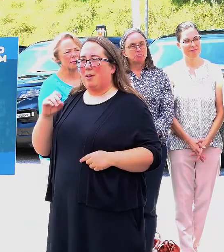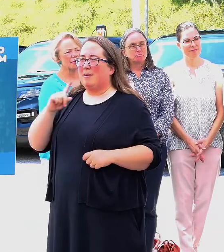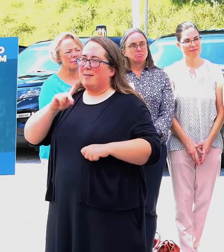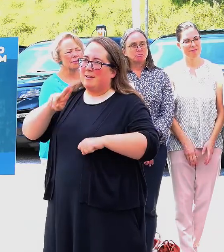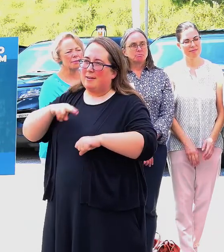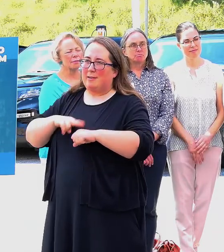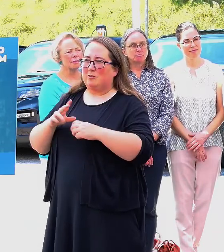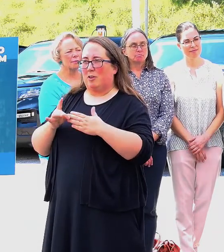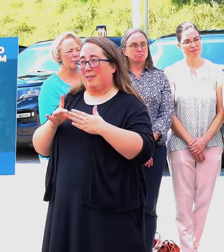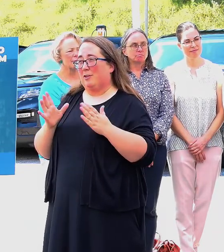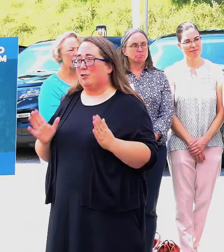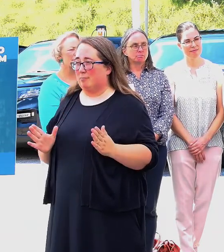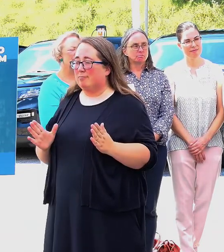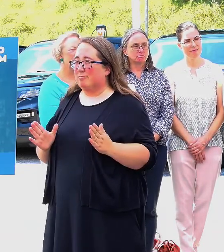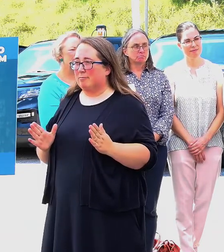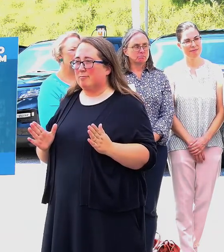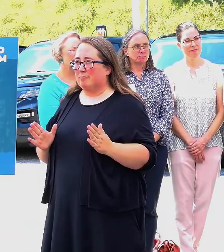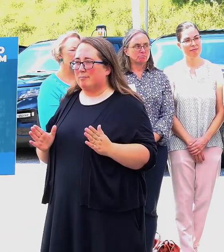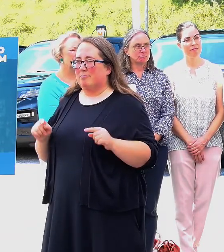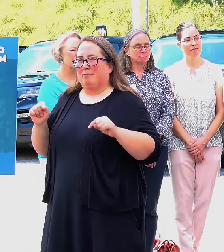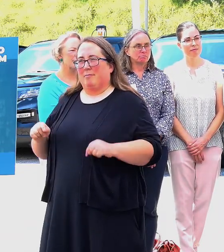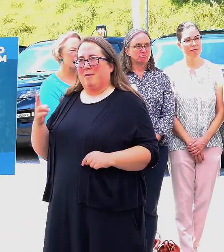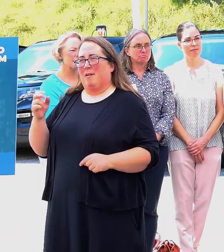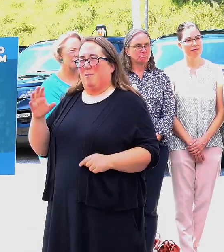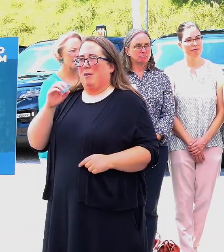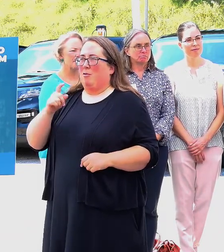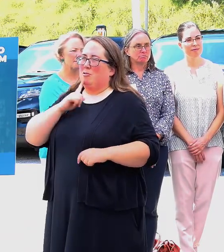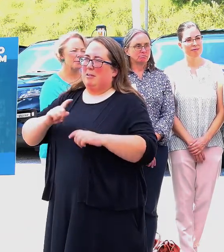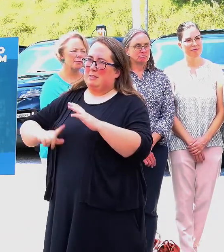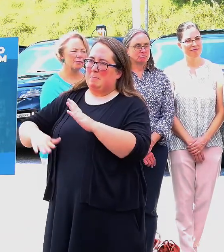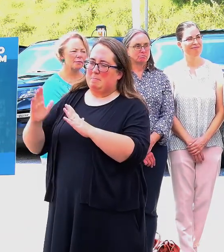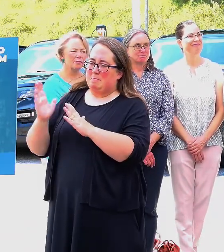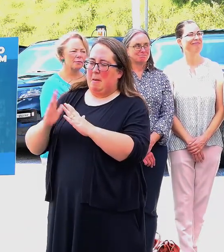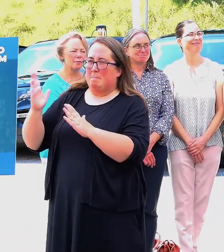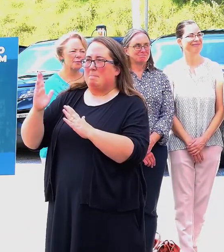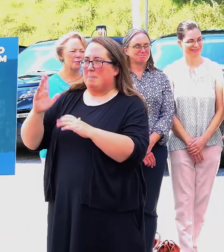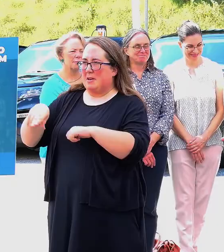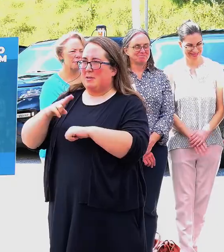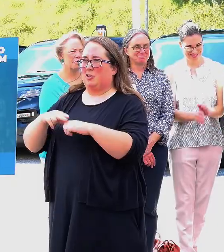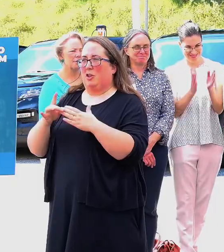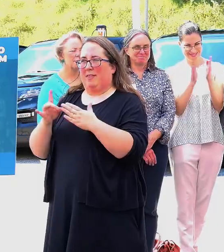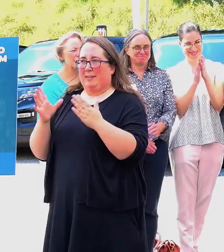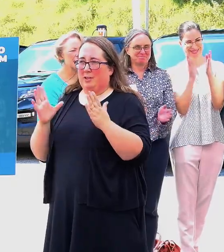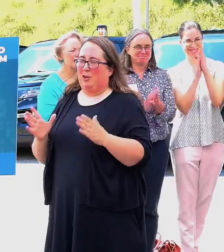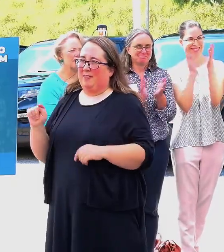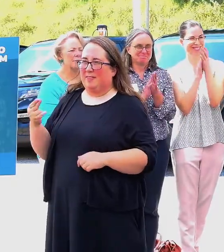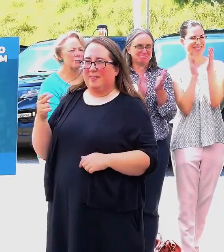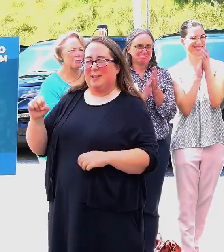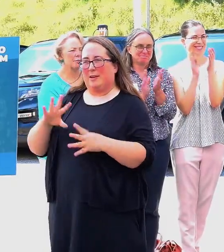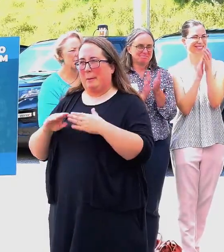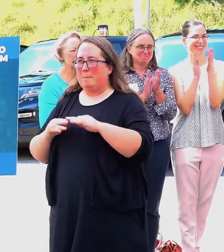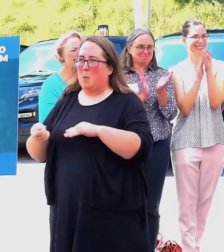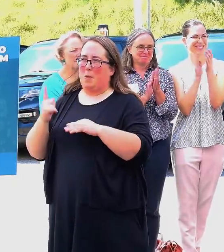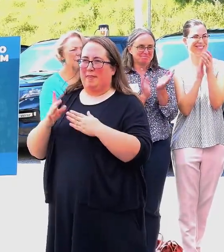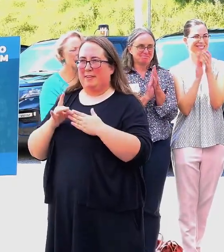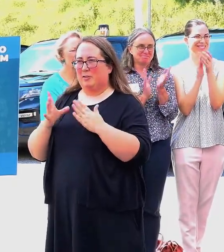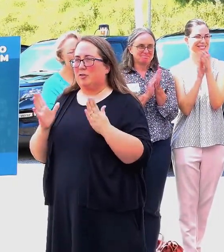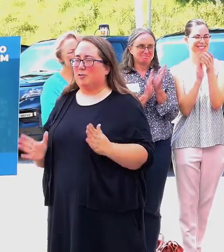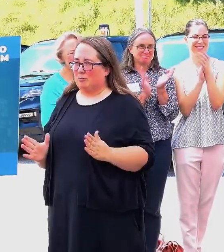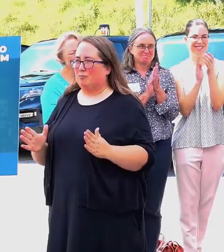national leader. Howard County is the national leader.